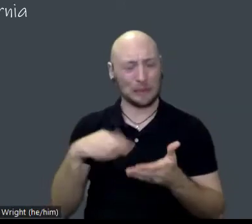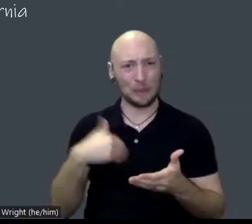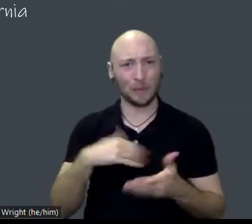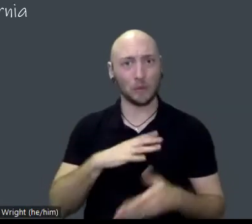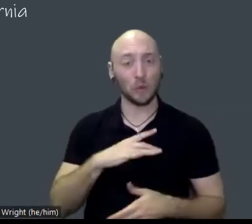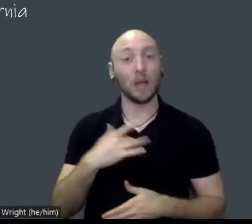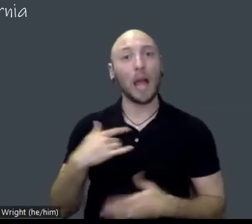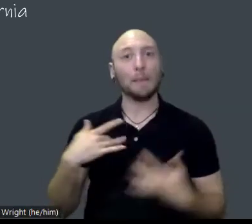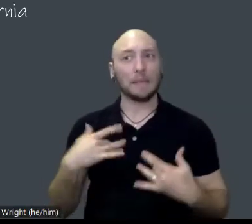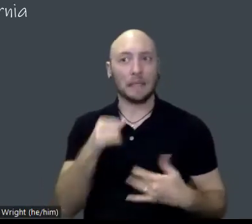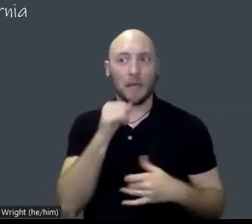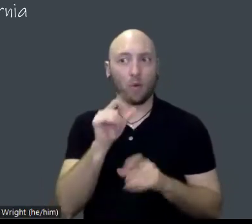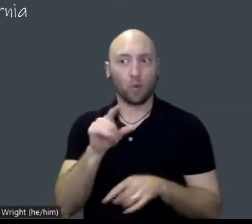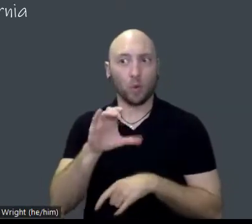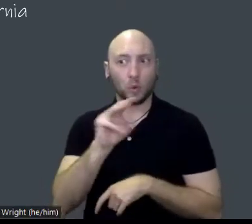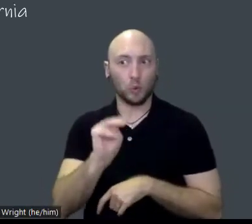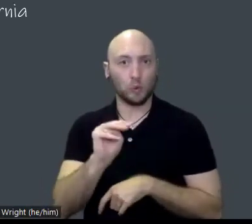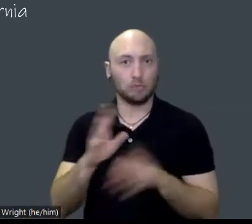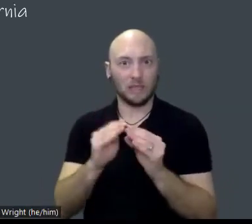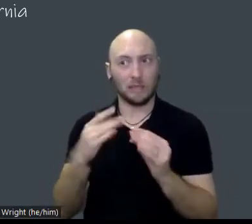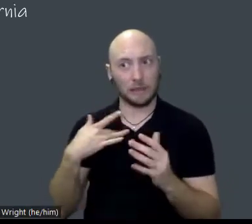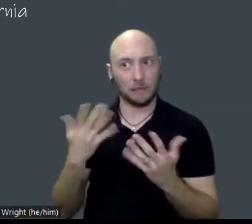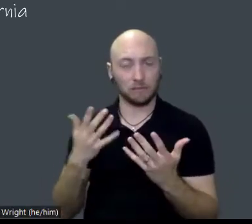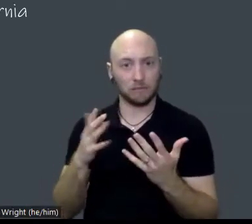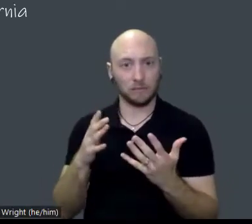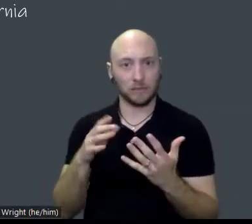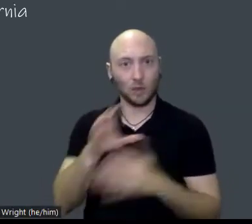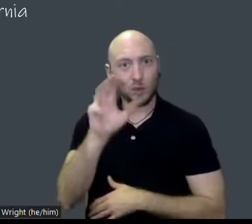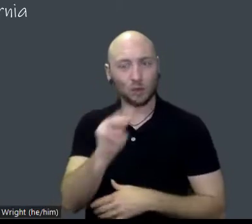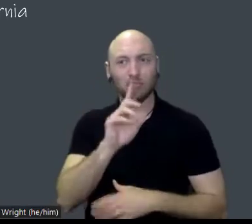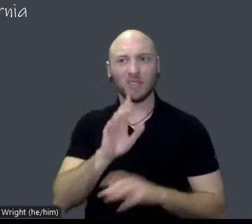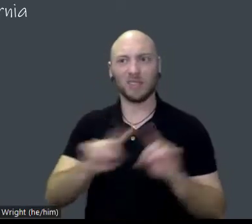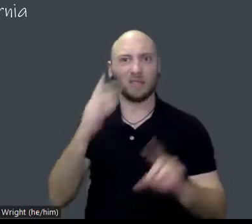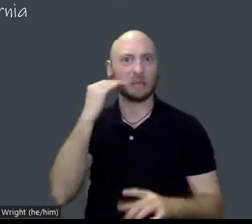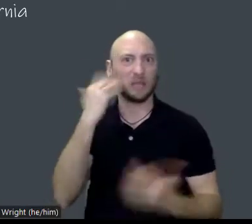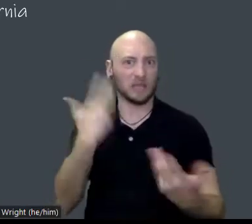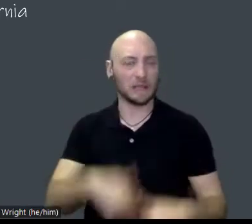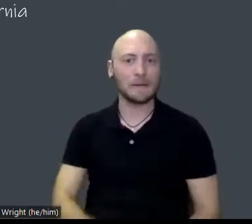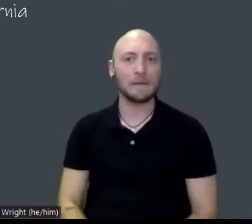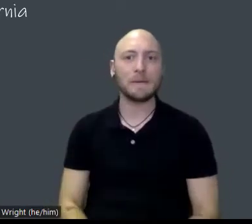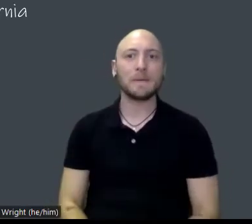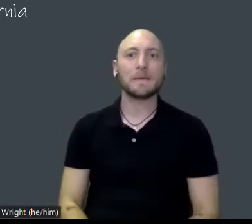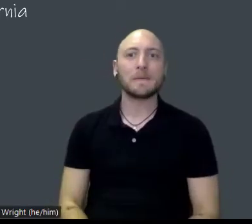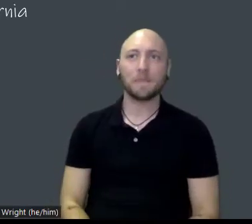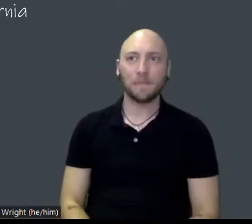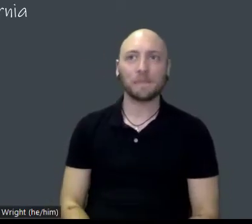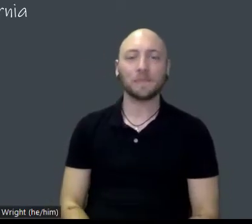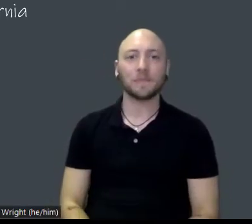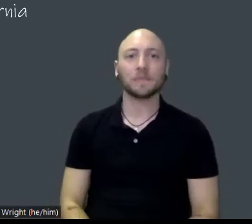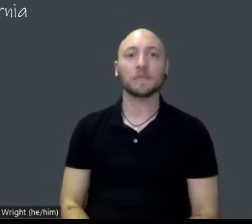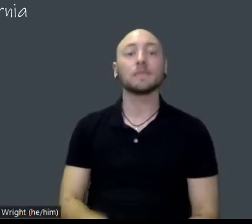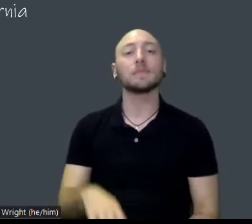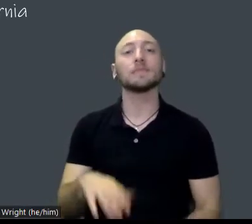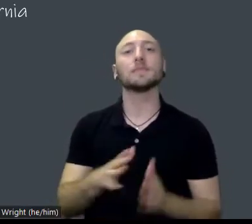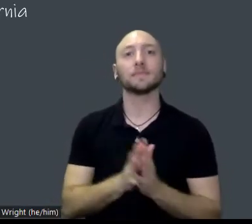Zoom meetings, and it's just like a whole nother experience. Yeah,